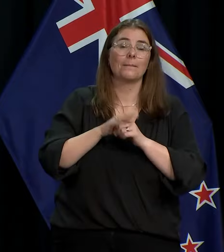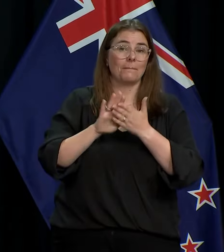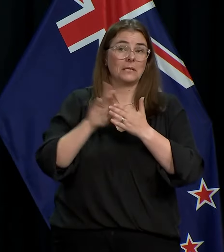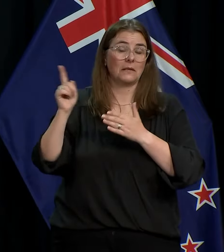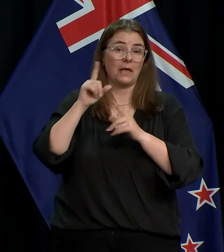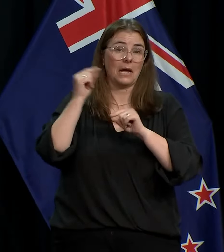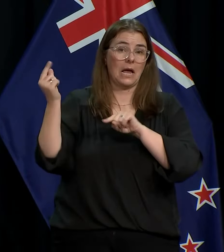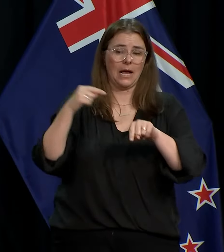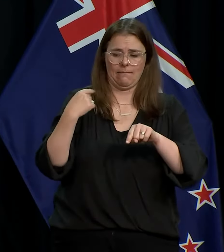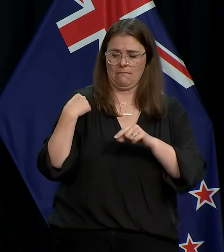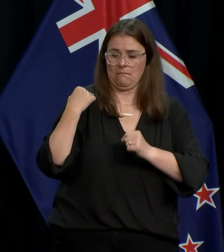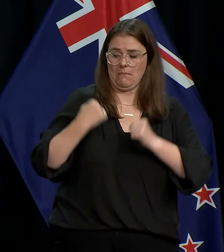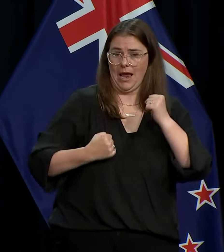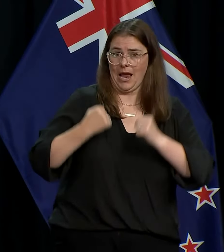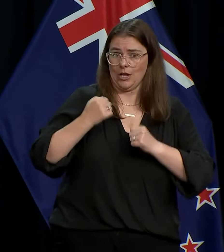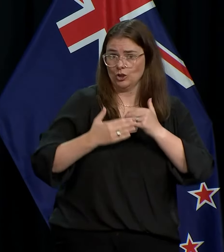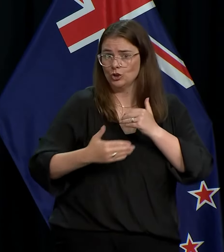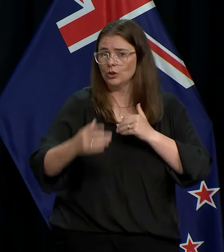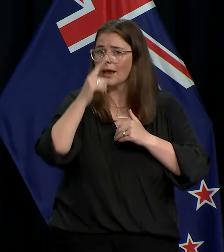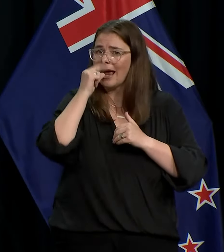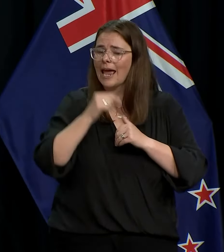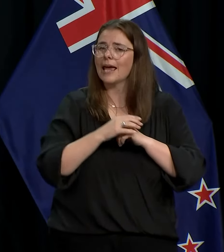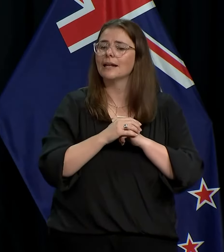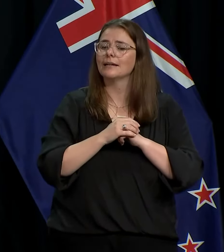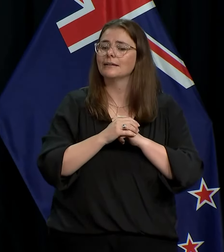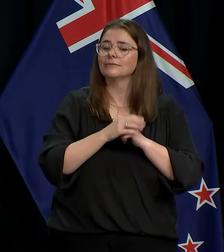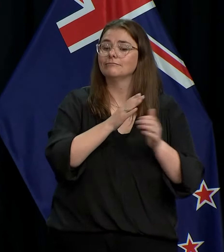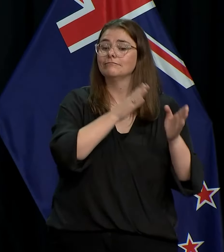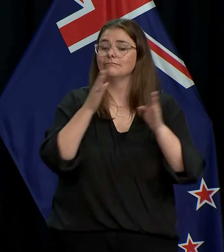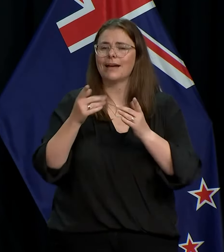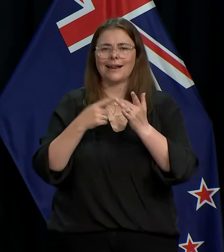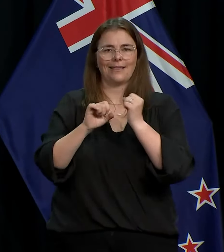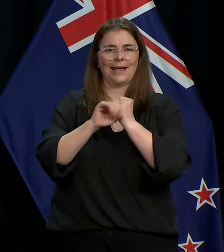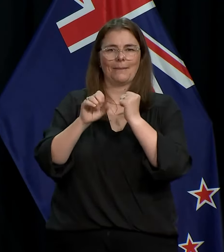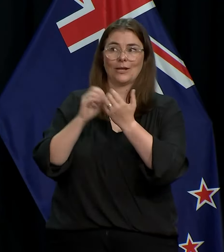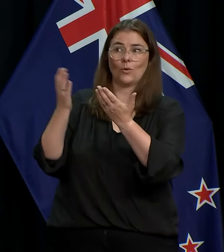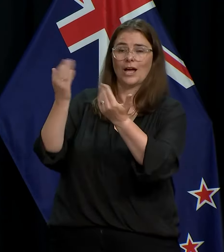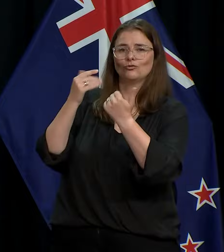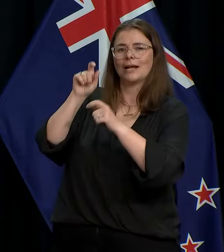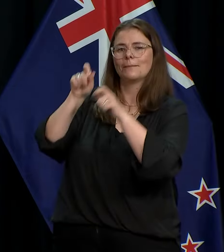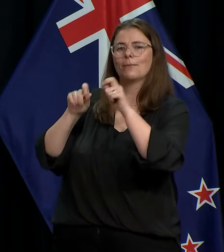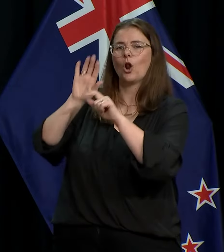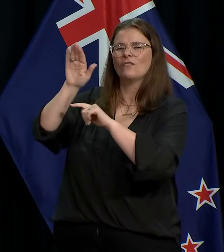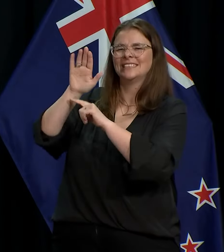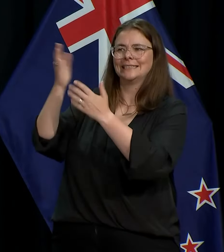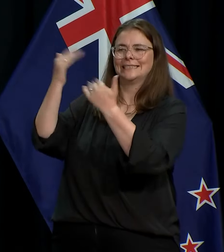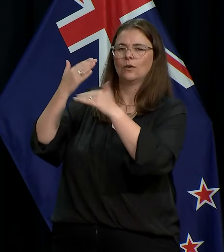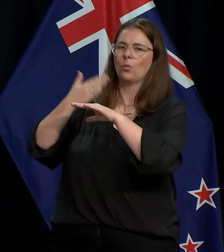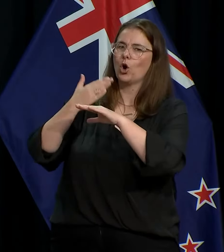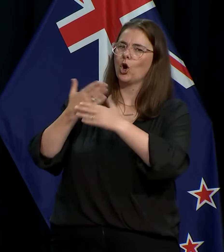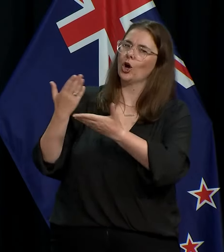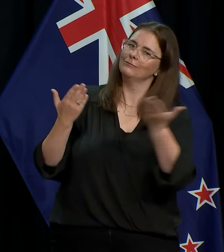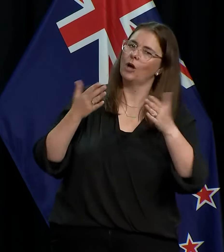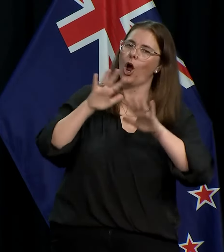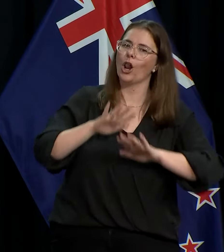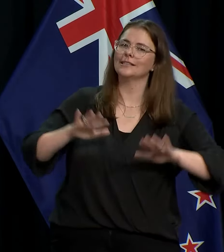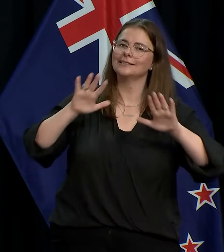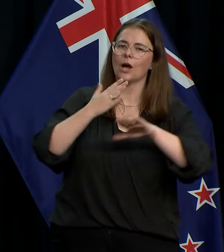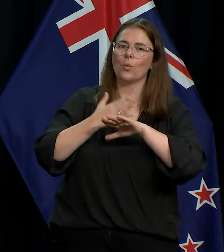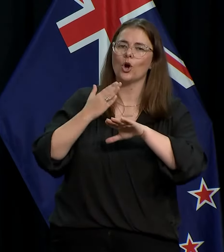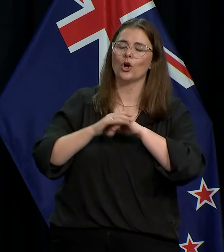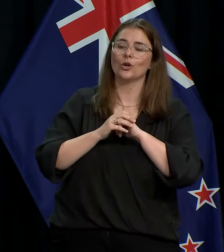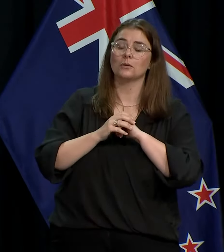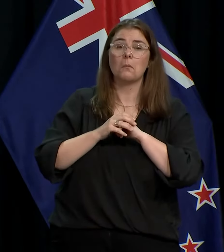do so from March. They're equally working on campaigns to attract working holiday visa holders into New Zealand. So yes, we may well see